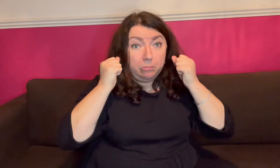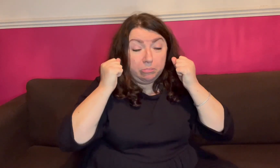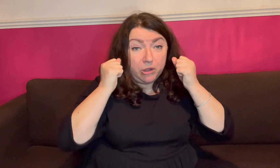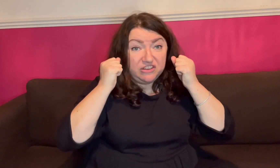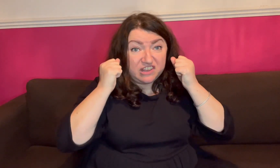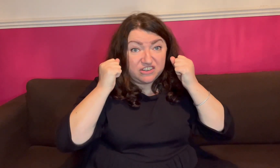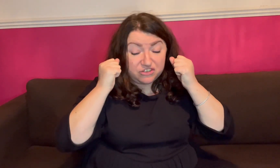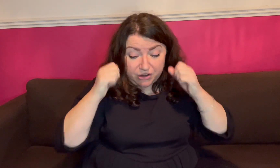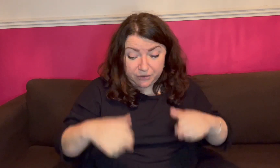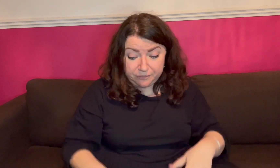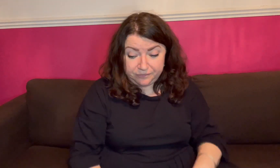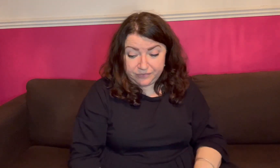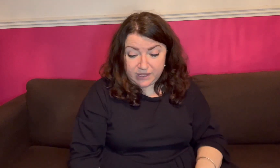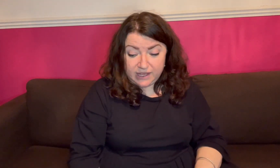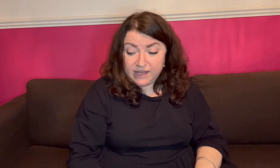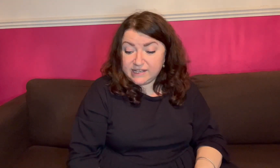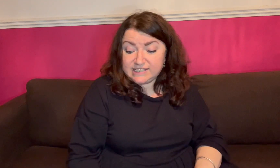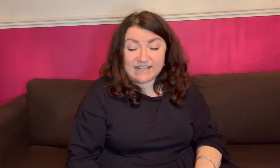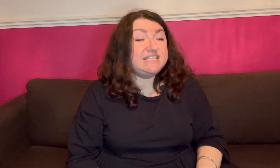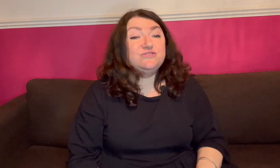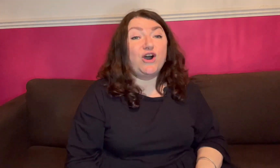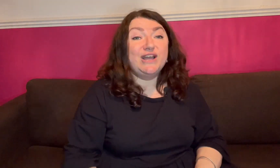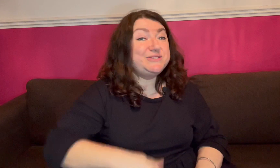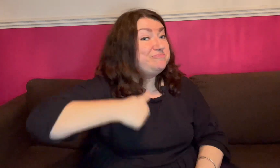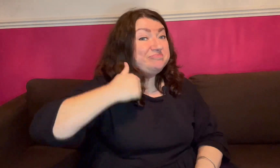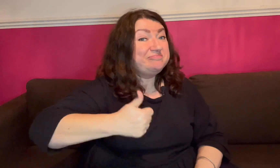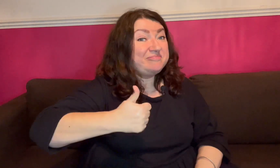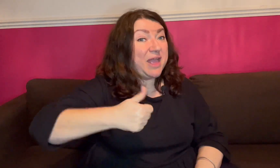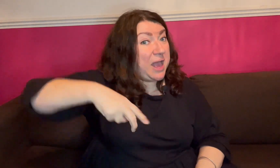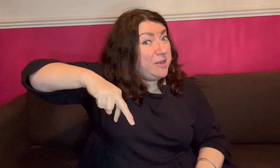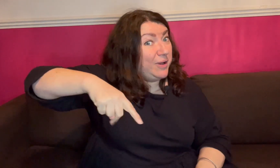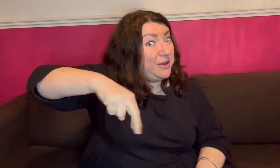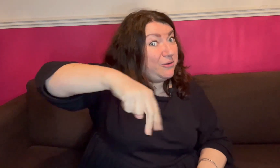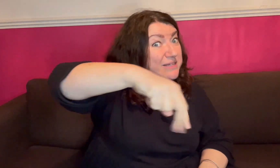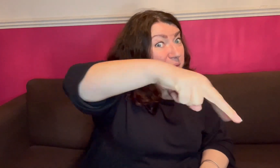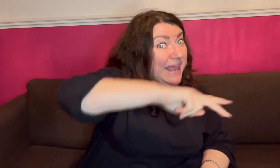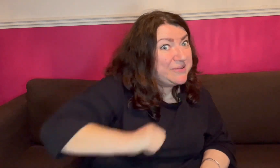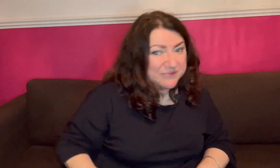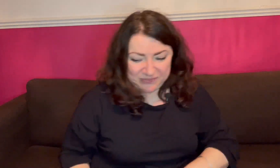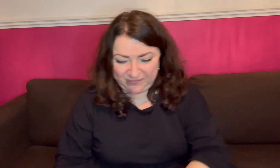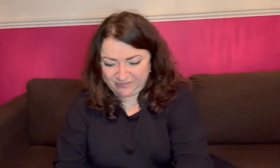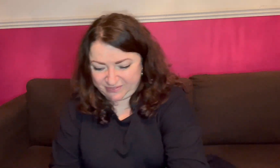put his ears through. Satisfied, he went along his way.